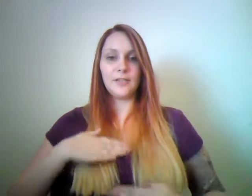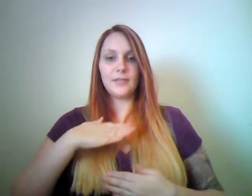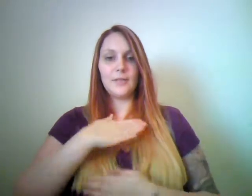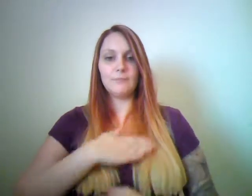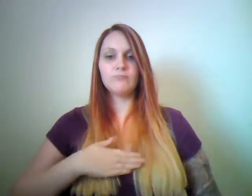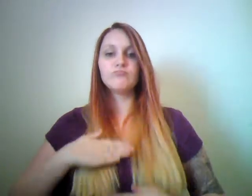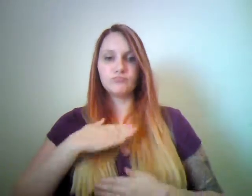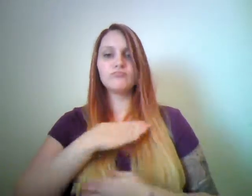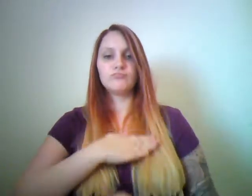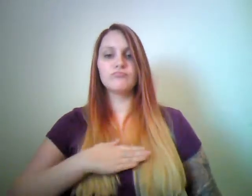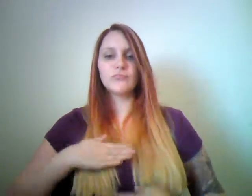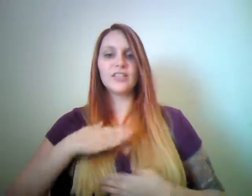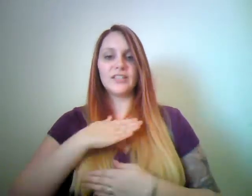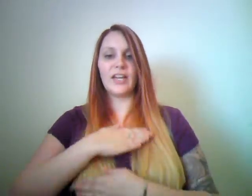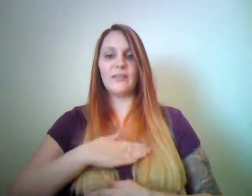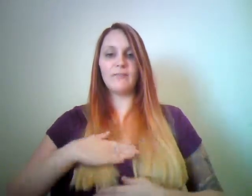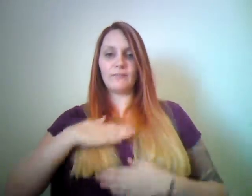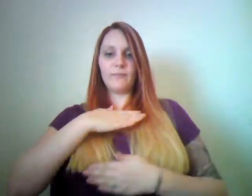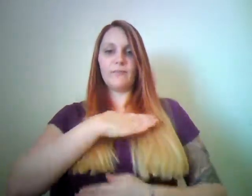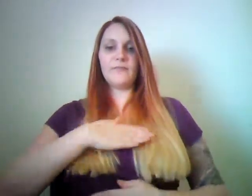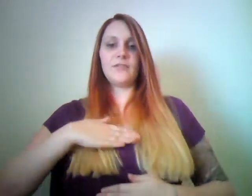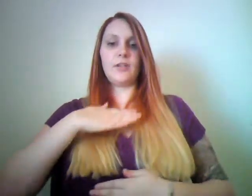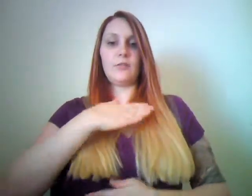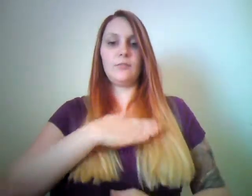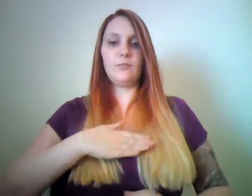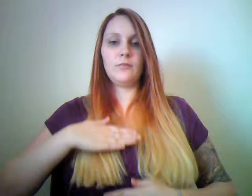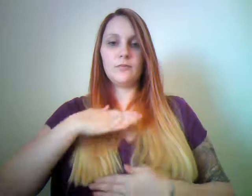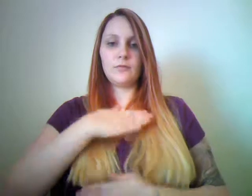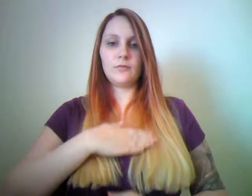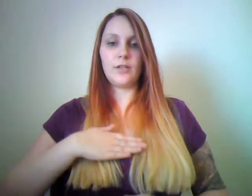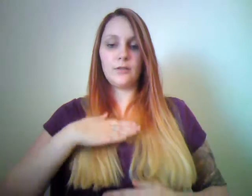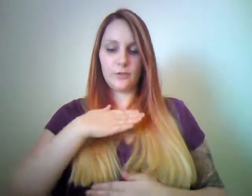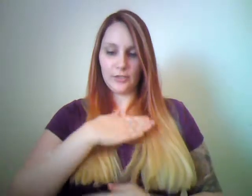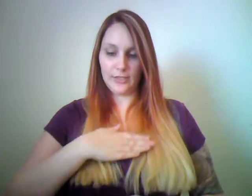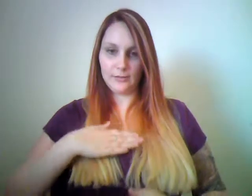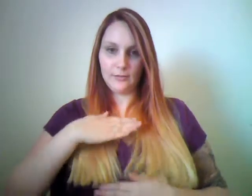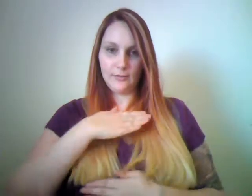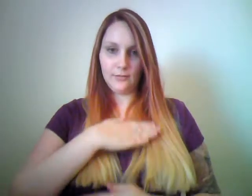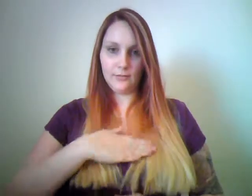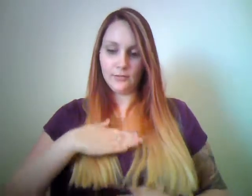time. It's like that. So, it's right over your chest.